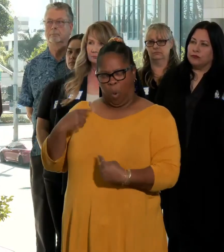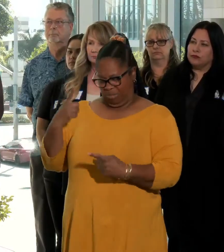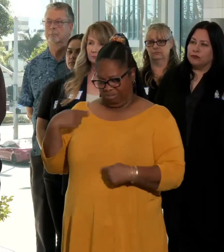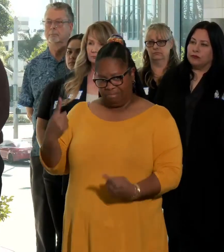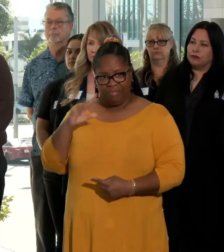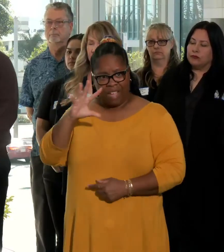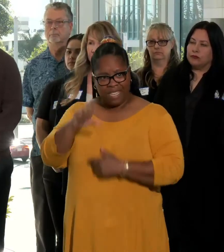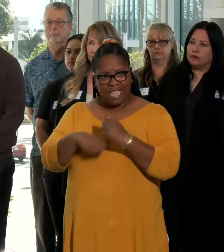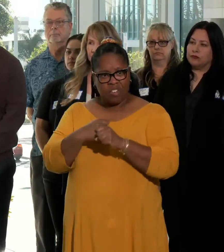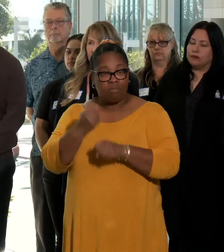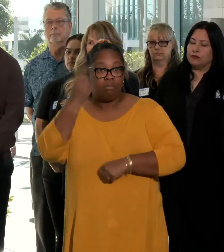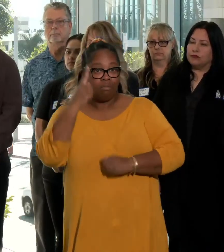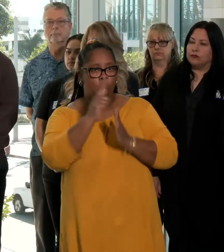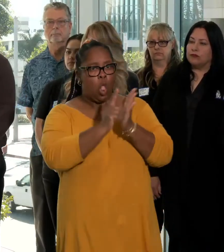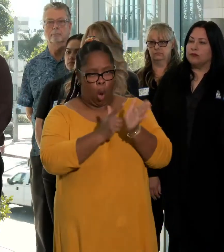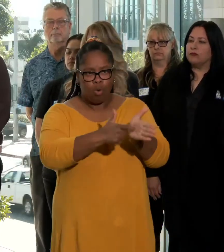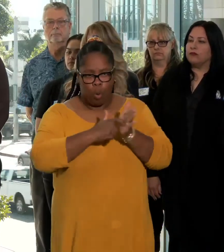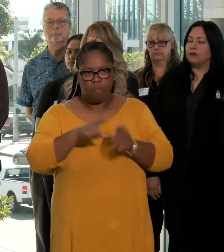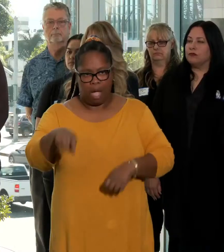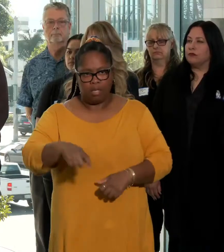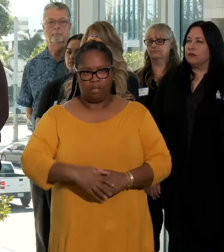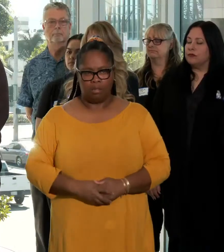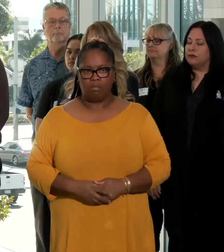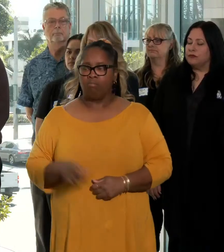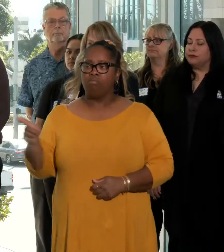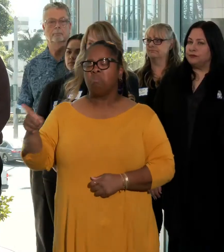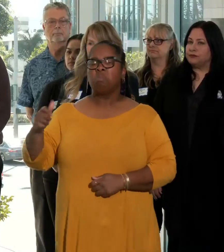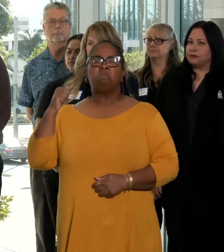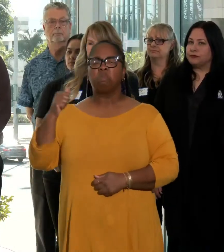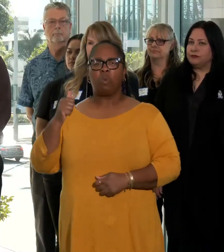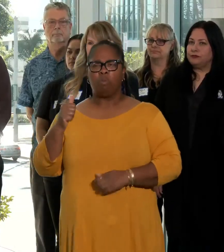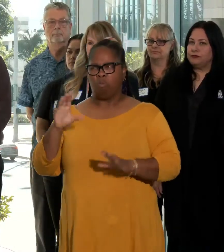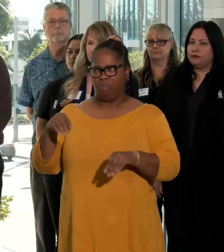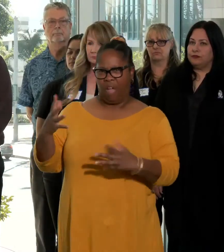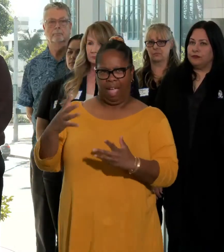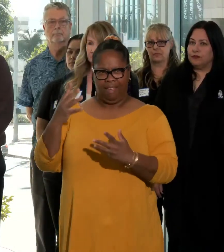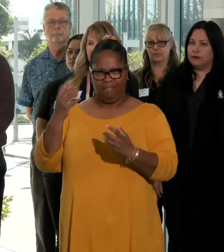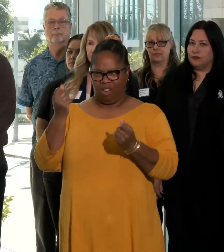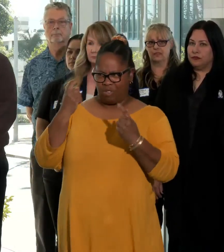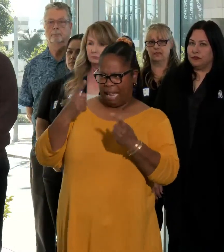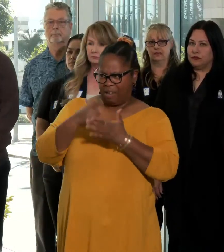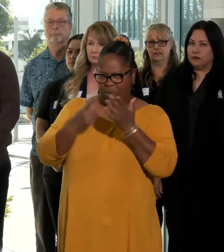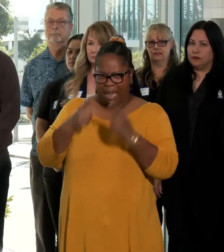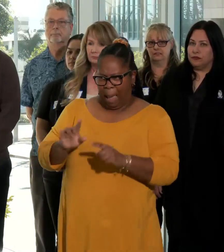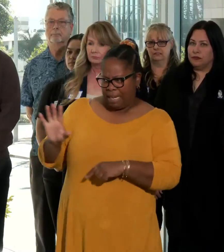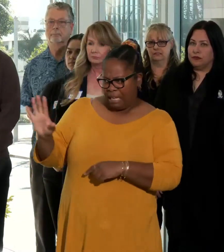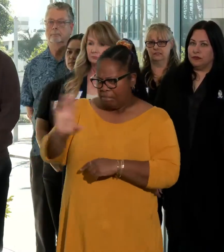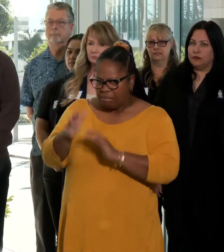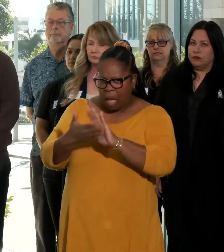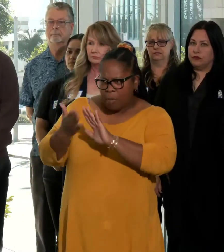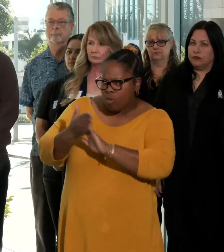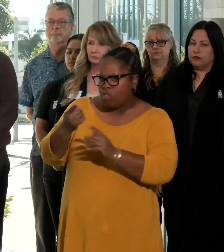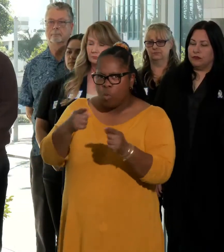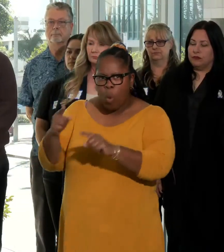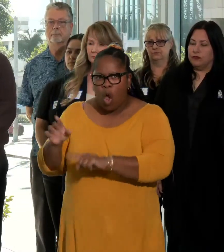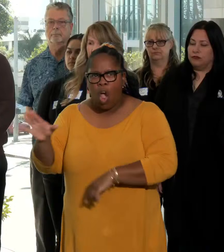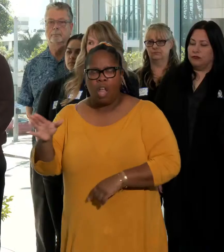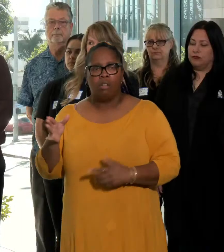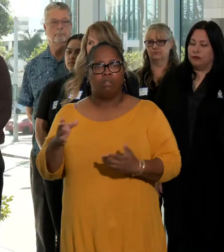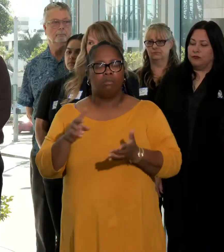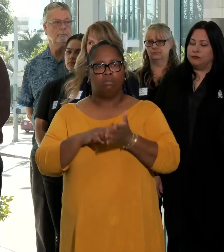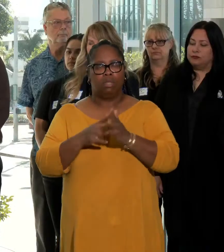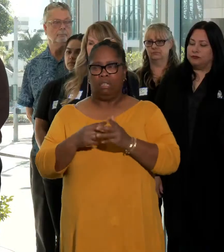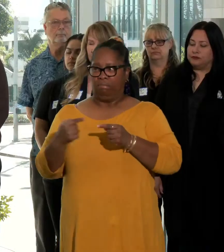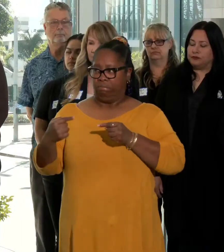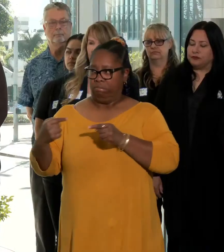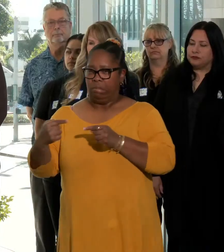which are required by law. They've also been unwilling to provide any insight into their operations, which has caused an ongoing